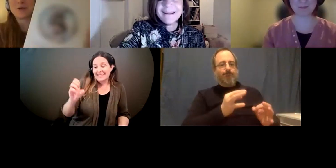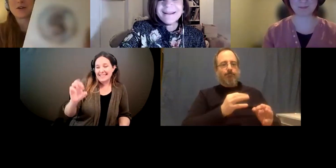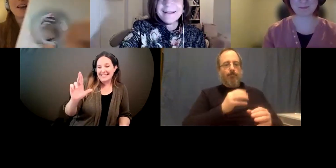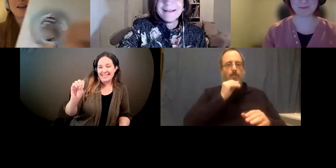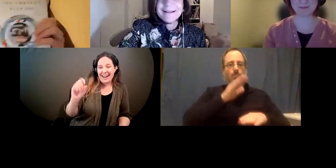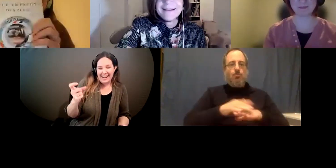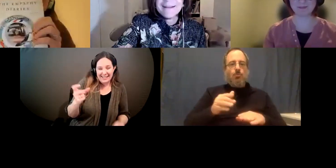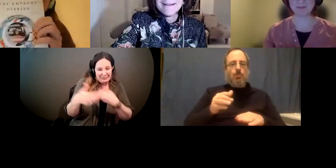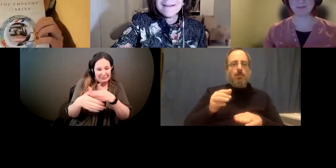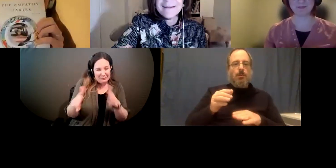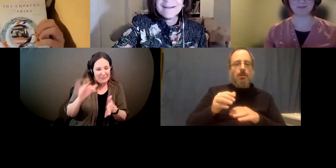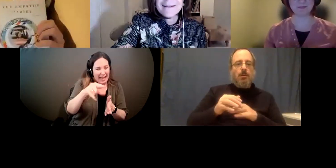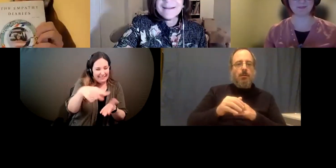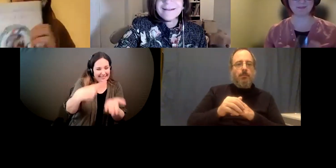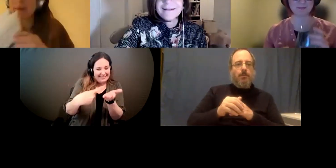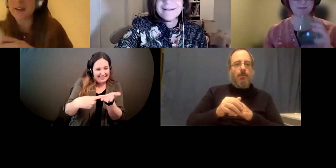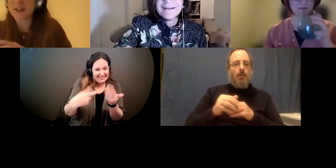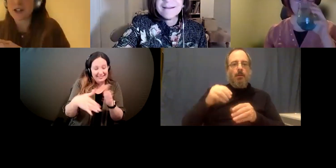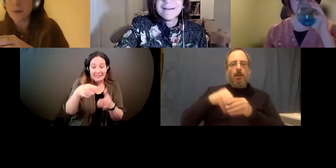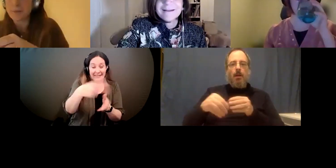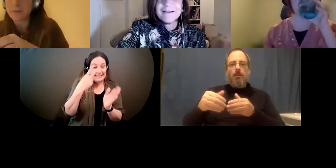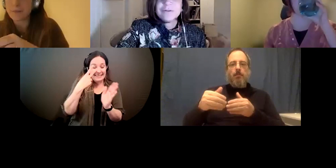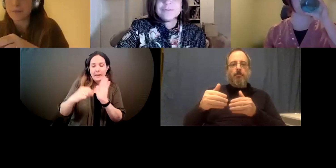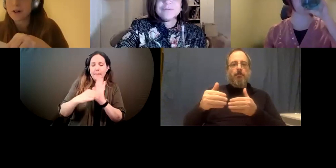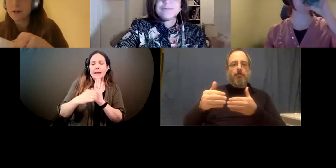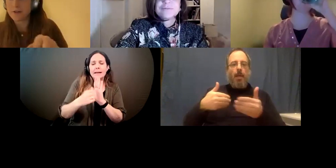the book. I just show it again. I think it's on page